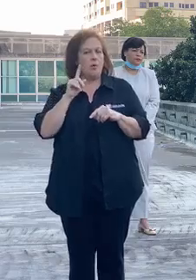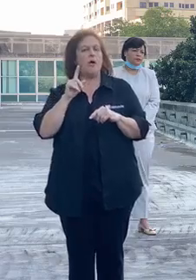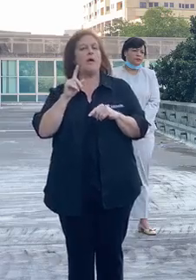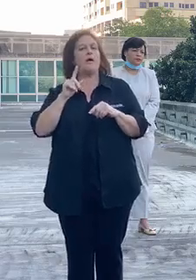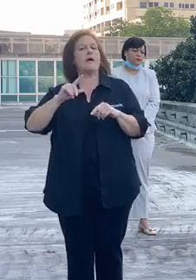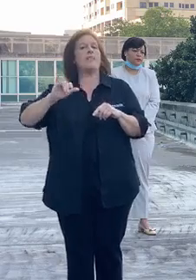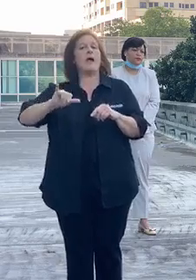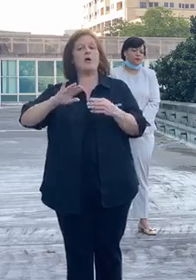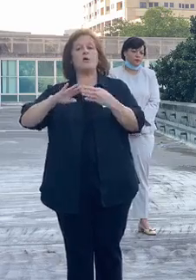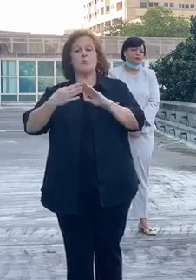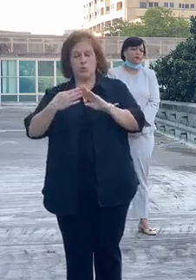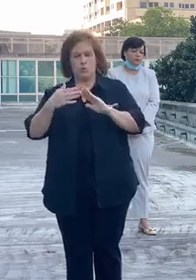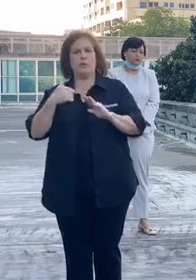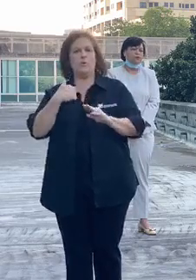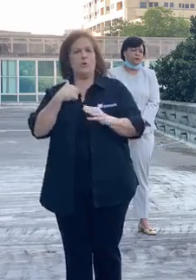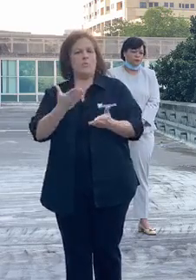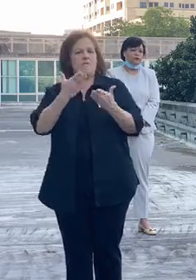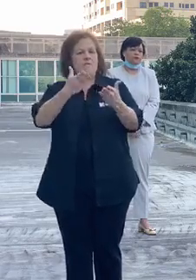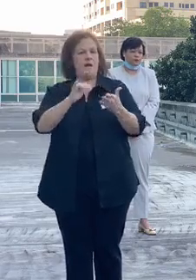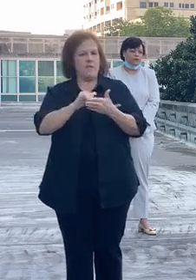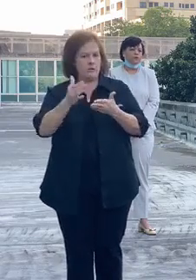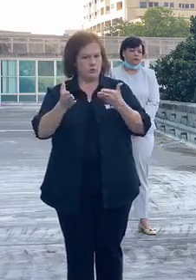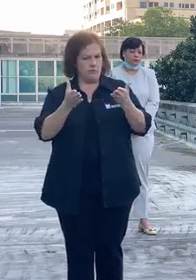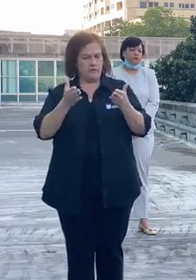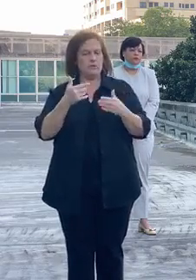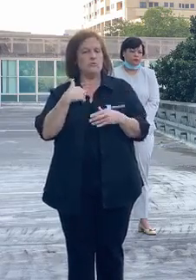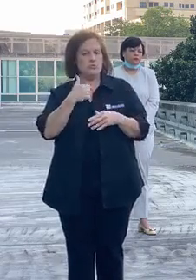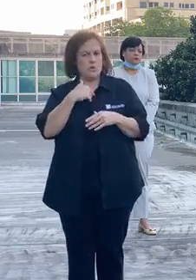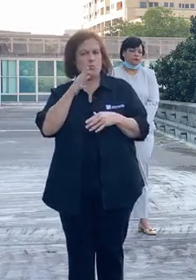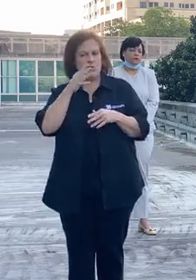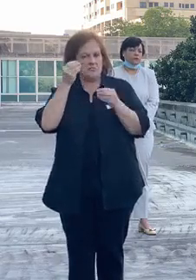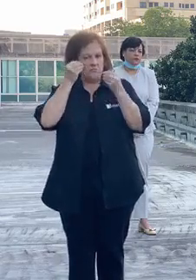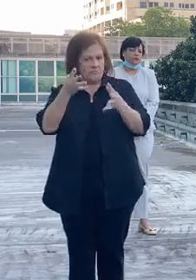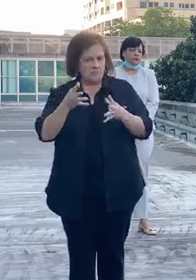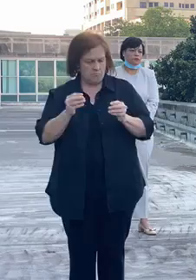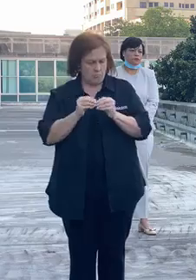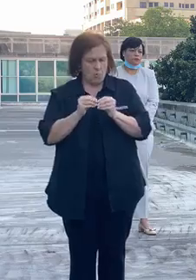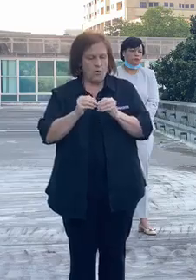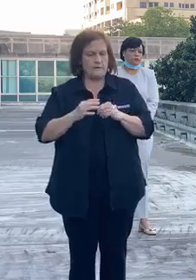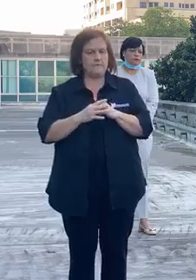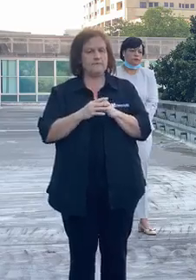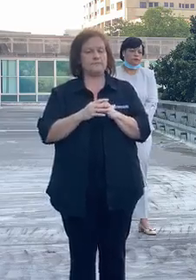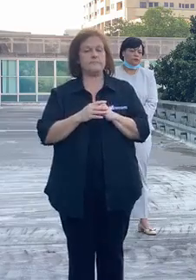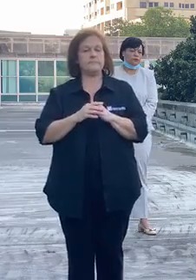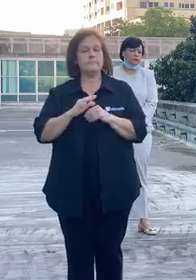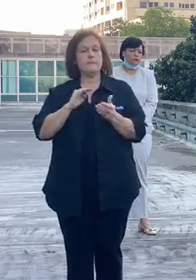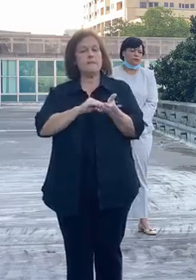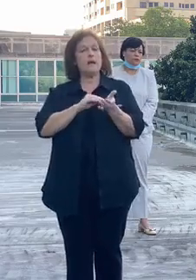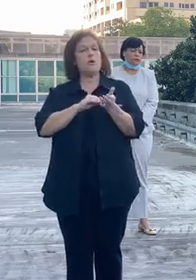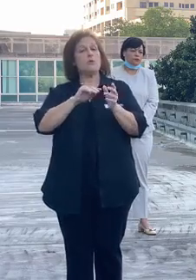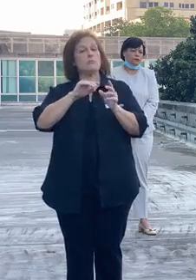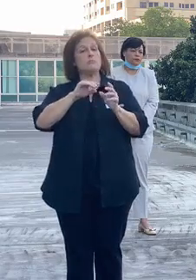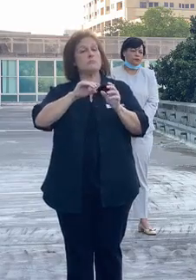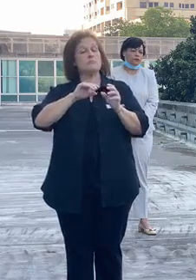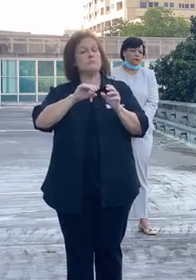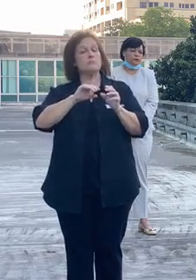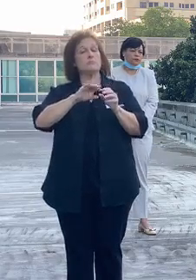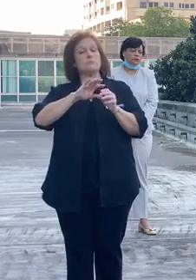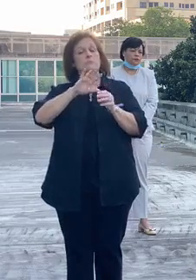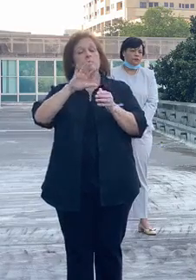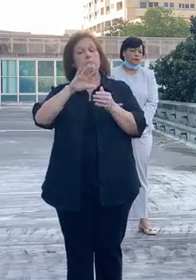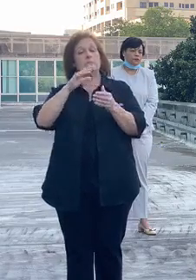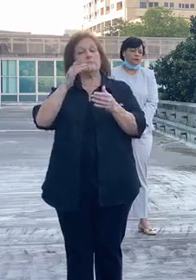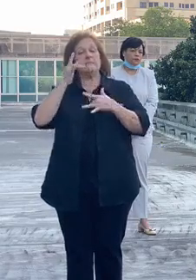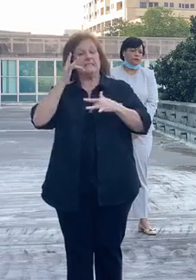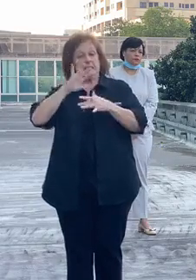you. There's going to be more to come on this in the next couple of days. The medical monitoring station at the convention center is up and